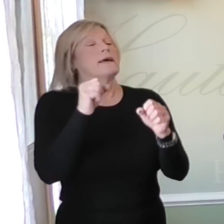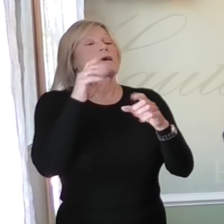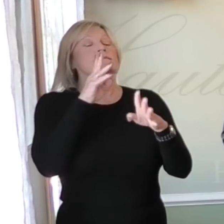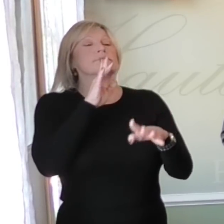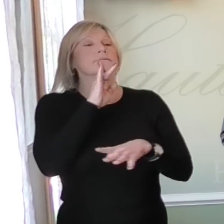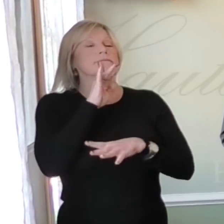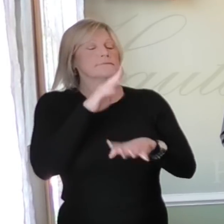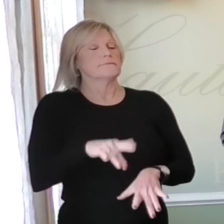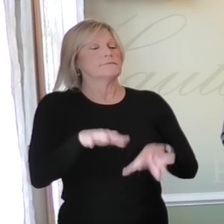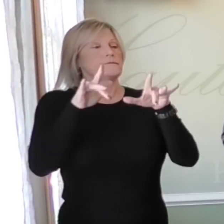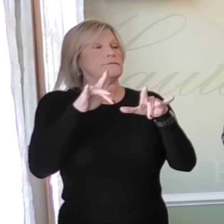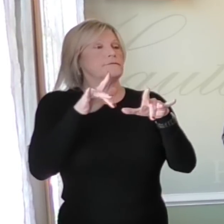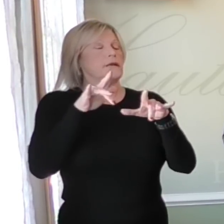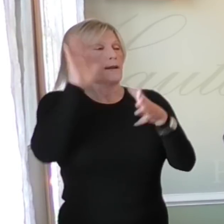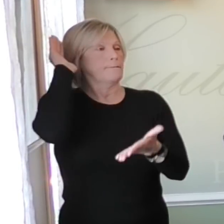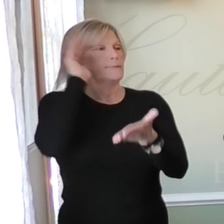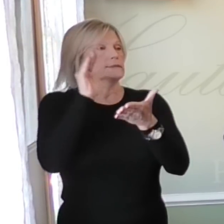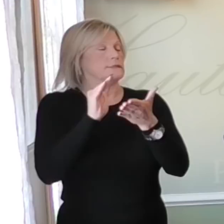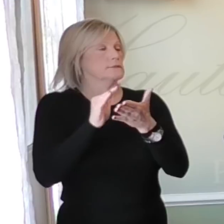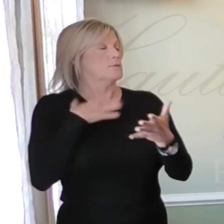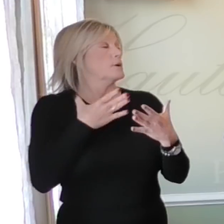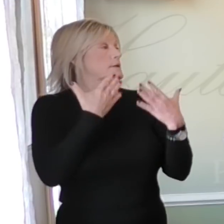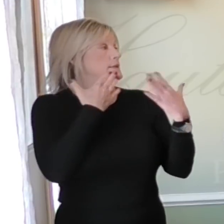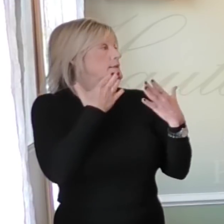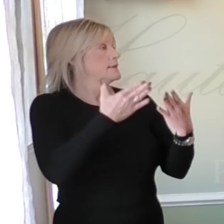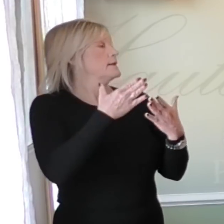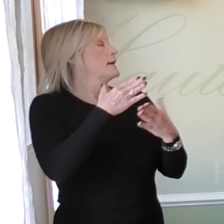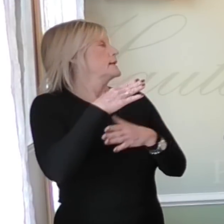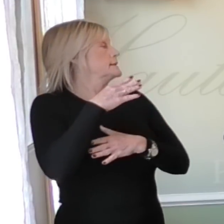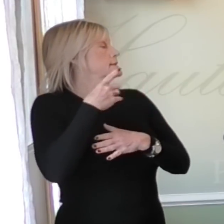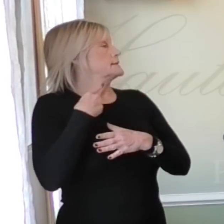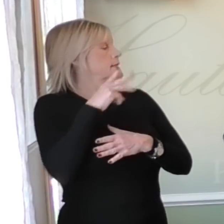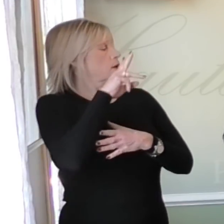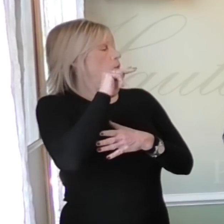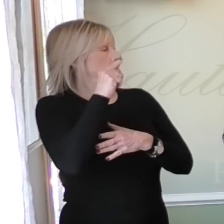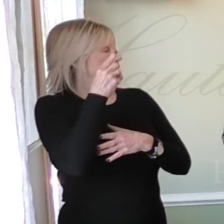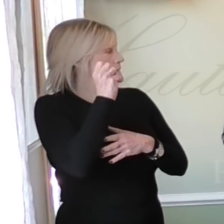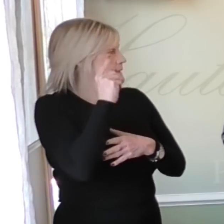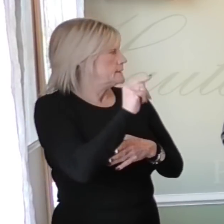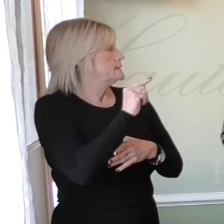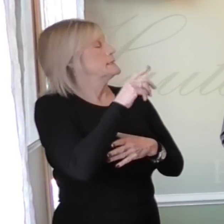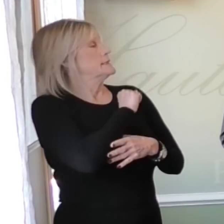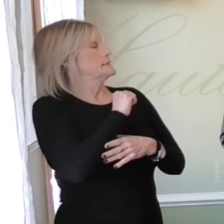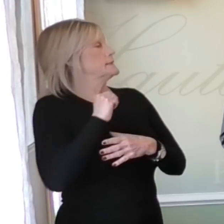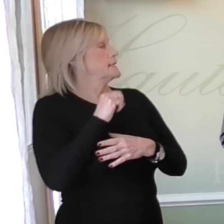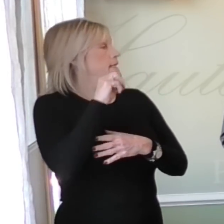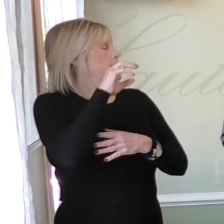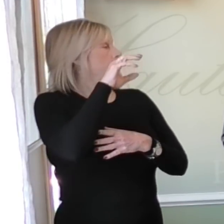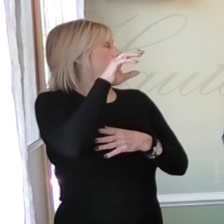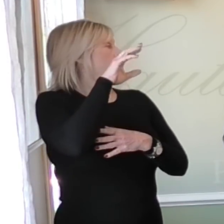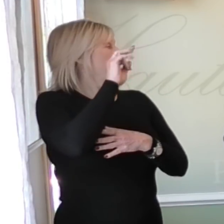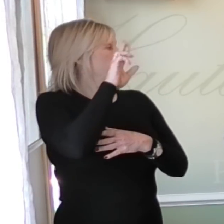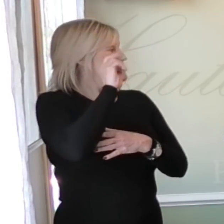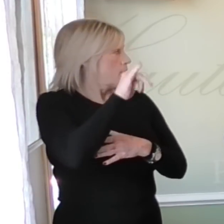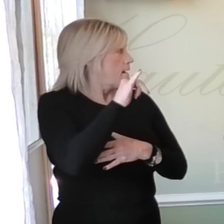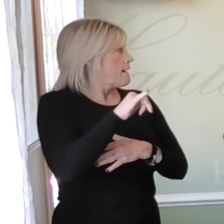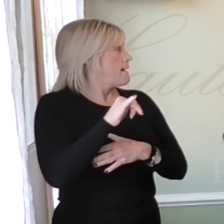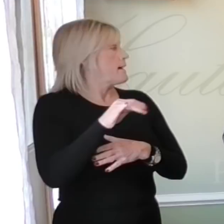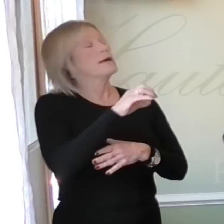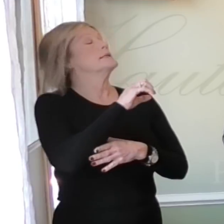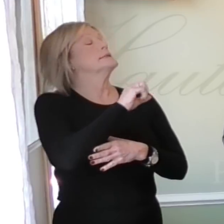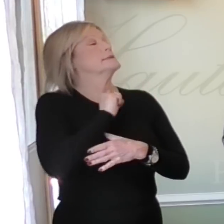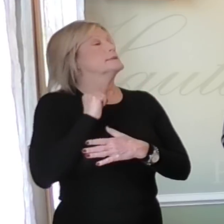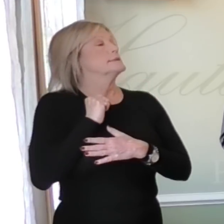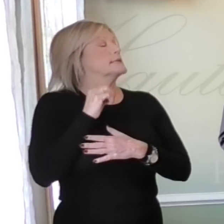thank Delegate-elect Courtney Watson, Senator-elect Katie Fry-Hester, and Senate Majority Leader Guy Gazzoni for